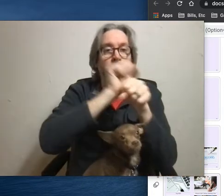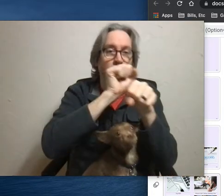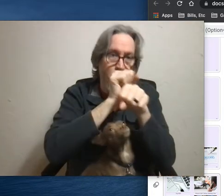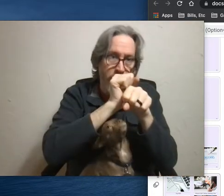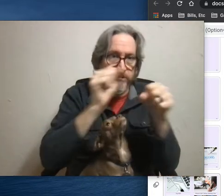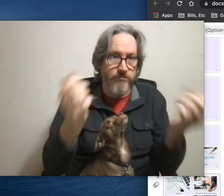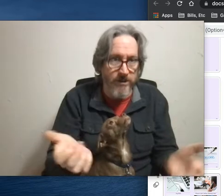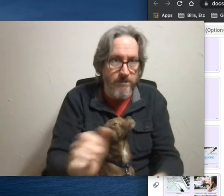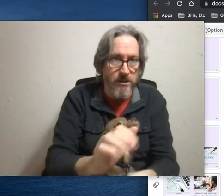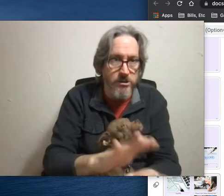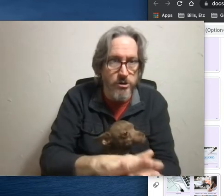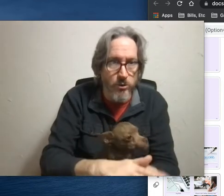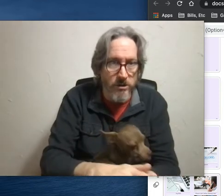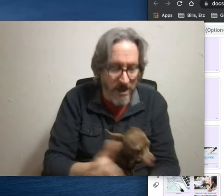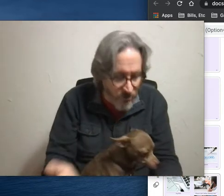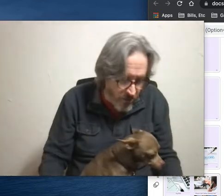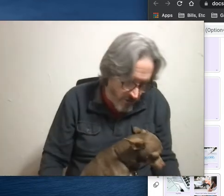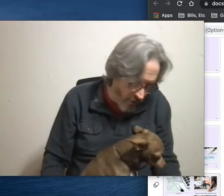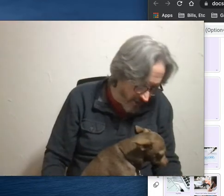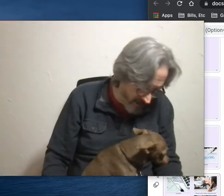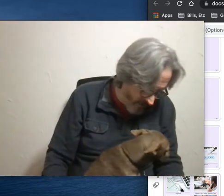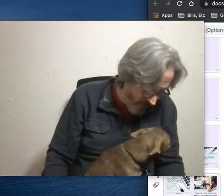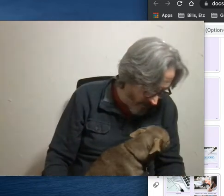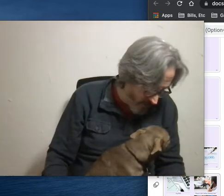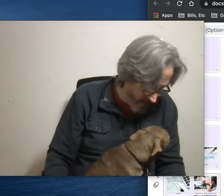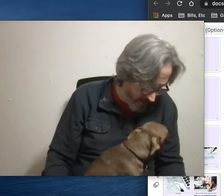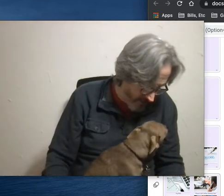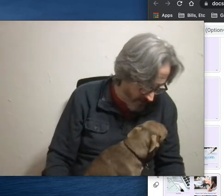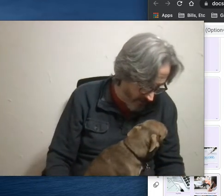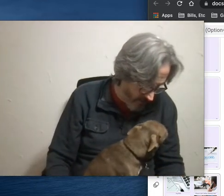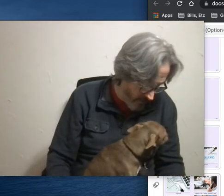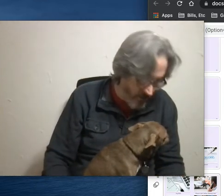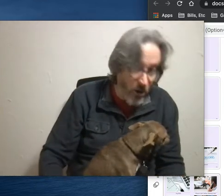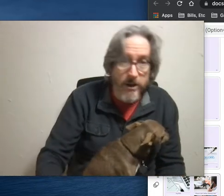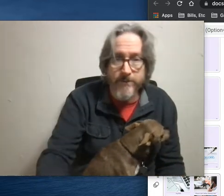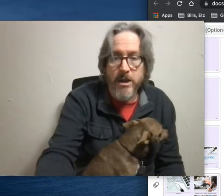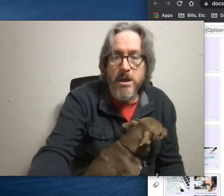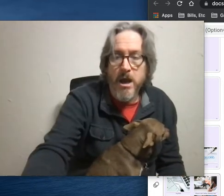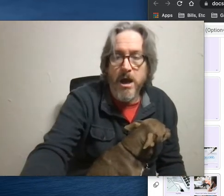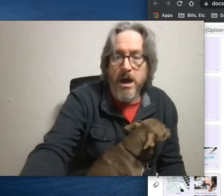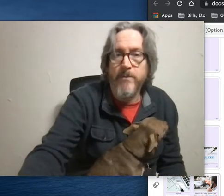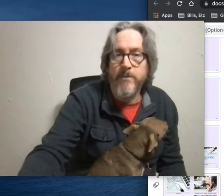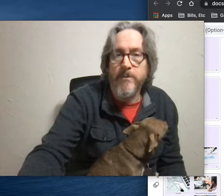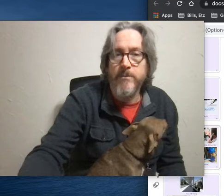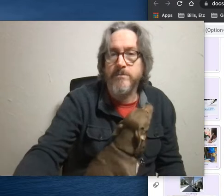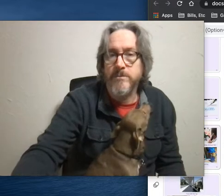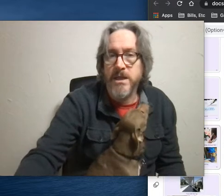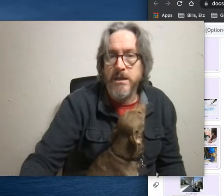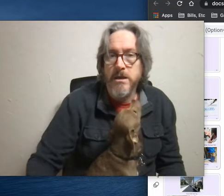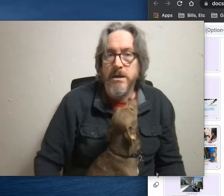School, work, right? School. Are you going to sign with me or are you just going to sit there? Okay.